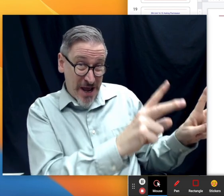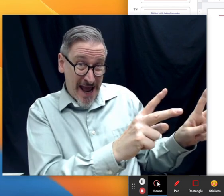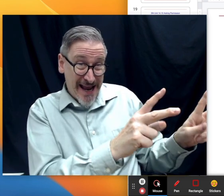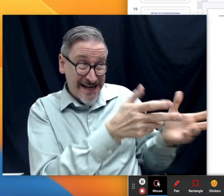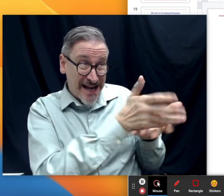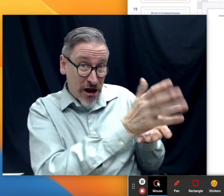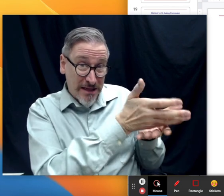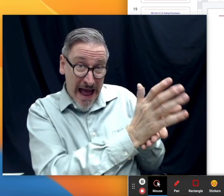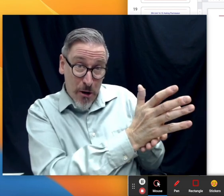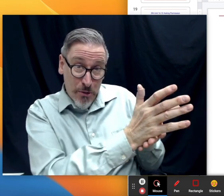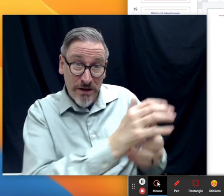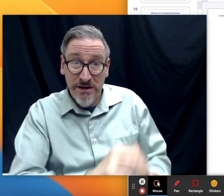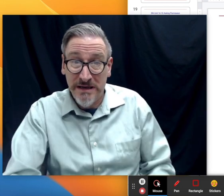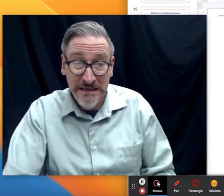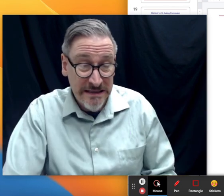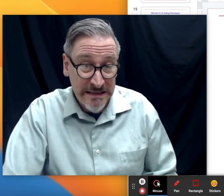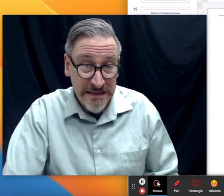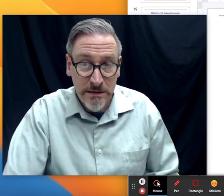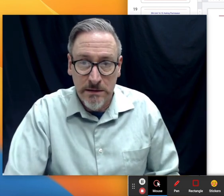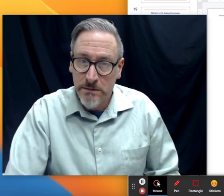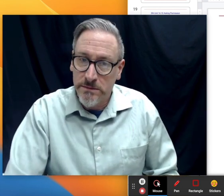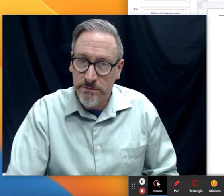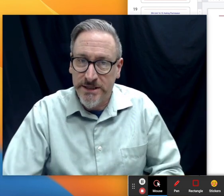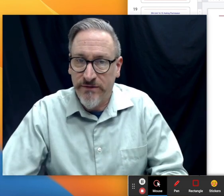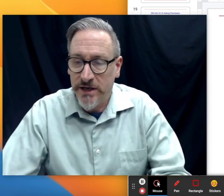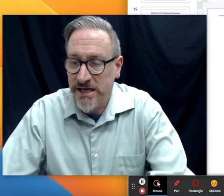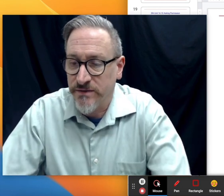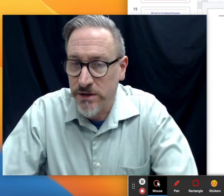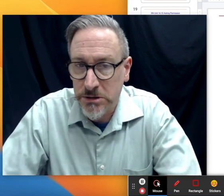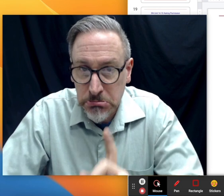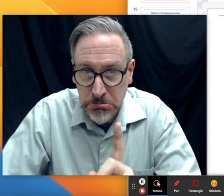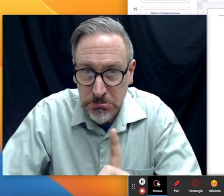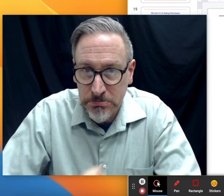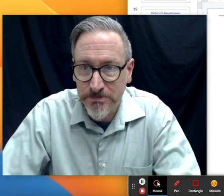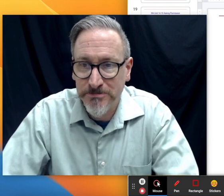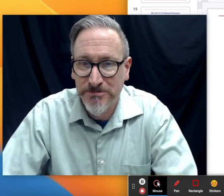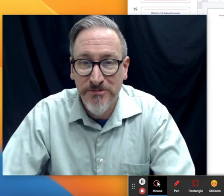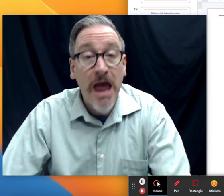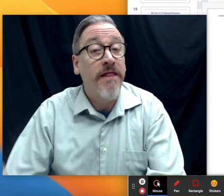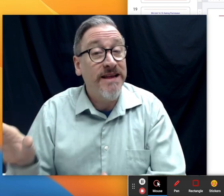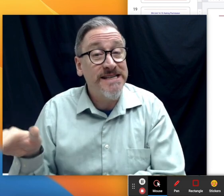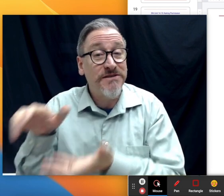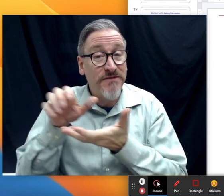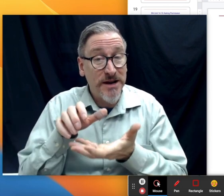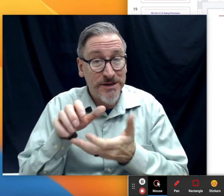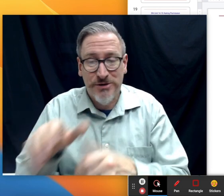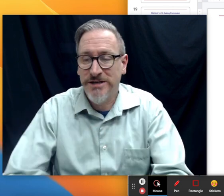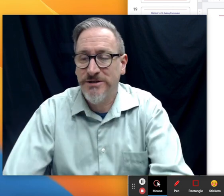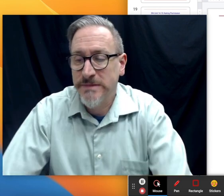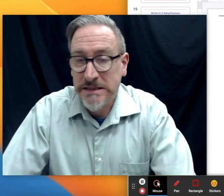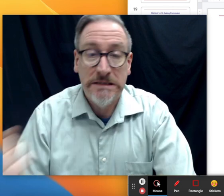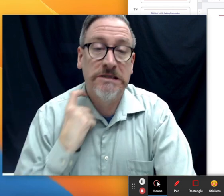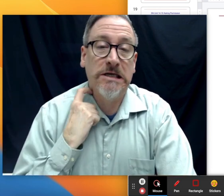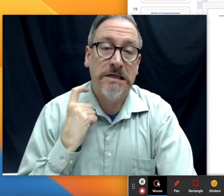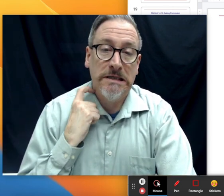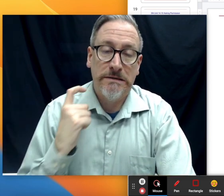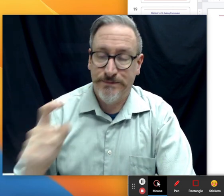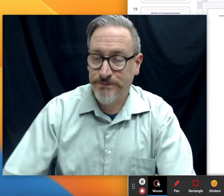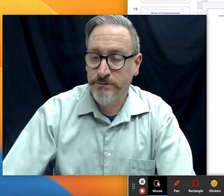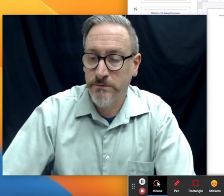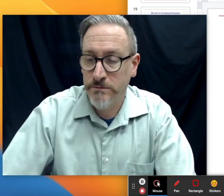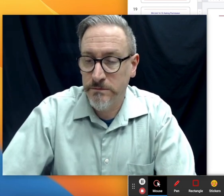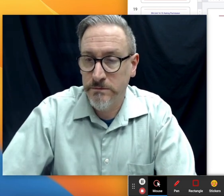that okay? Is that allowed? Definitely ask first. This is a venomous creature.